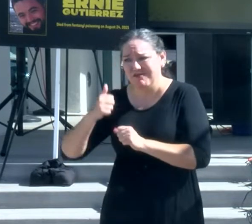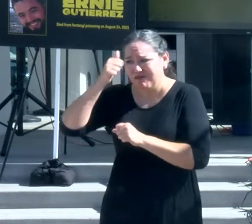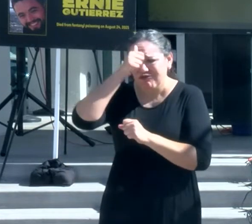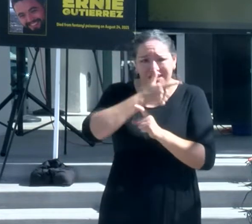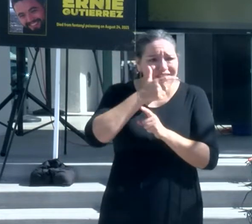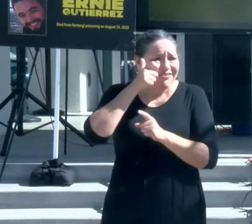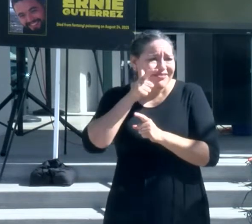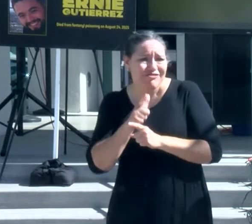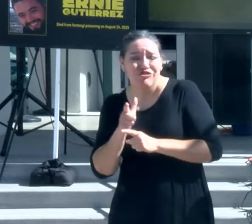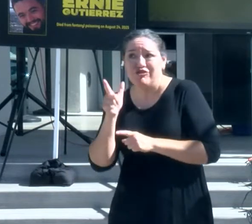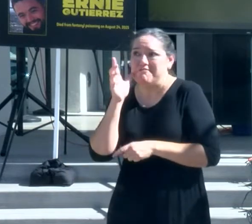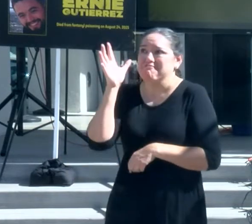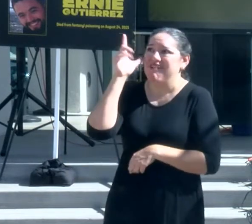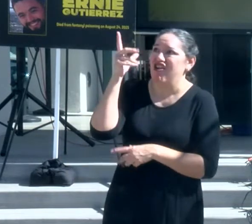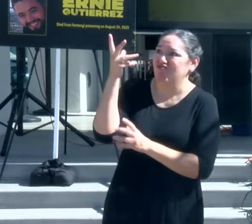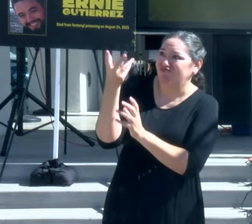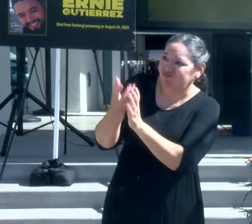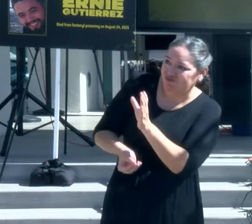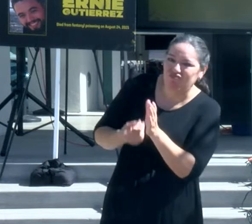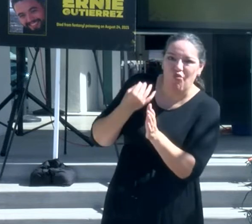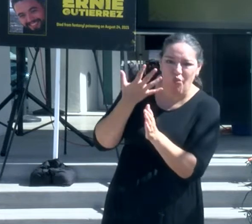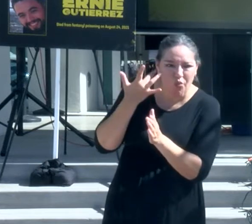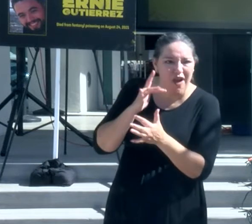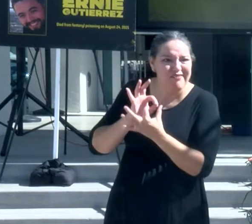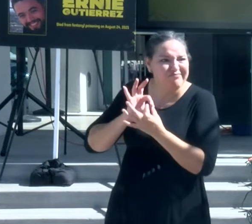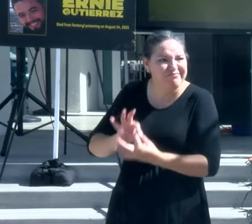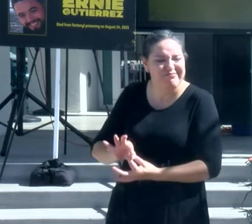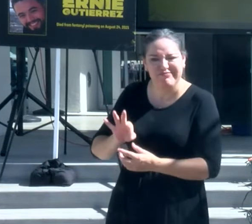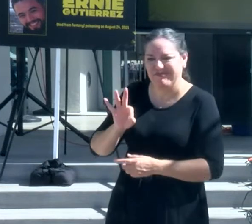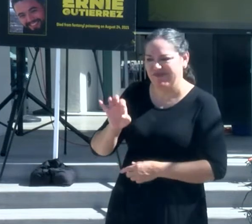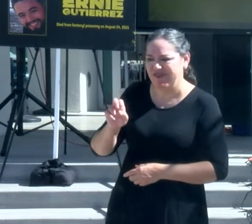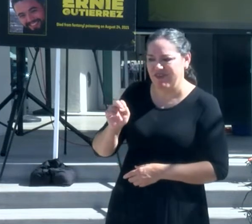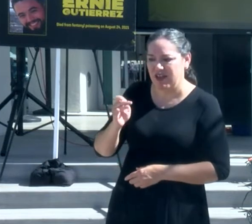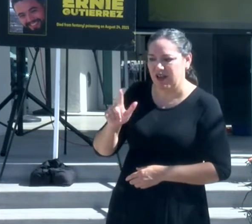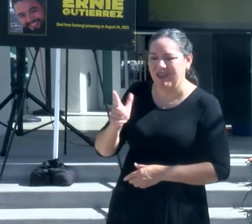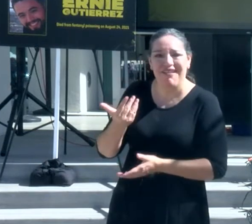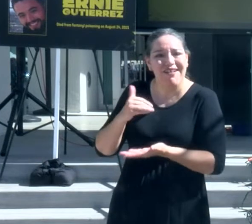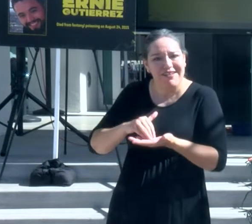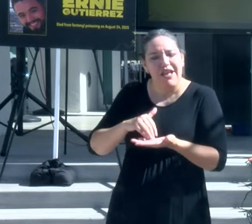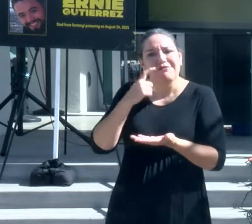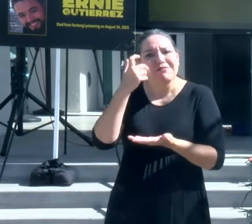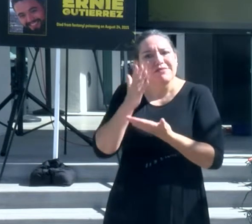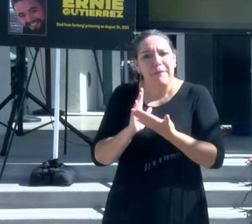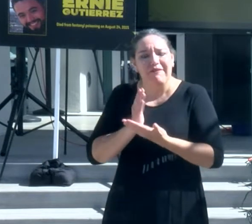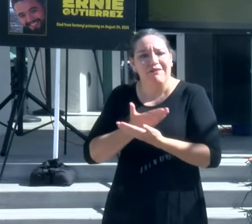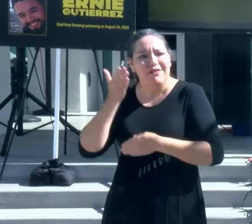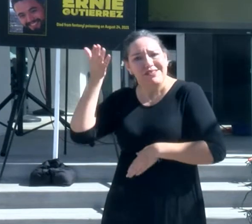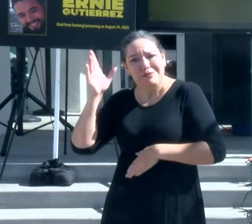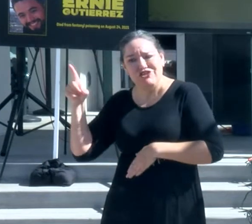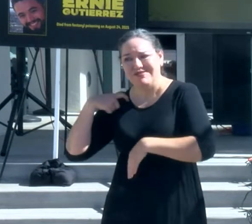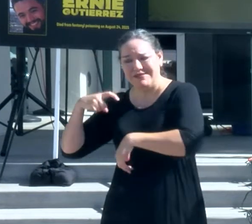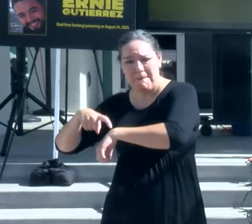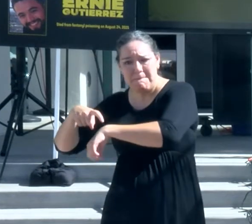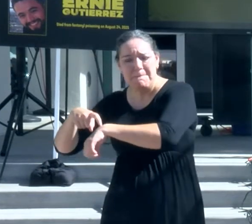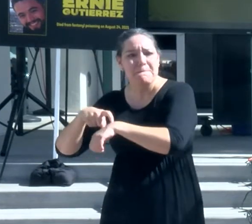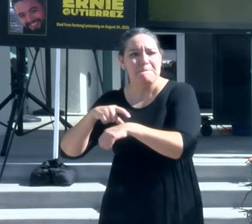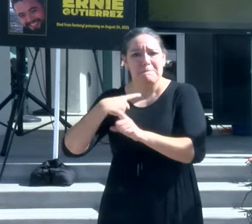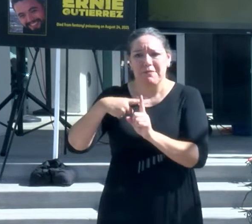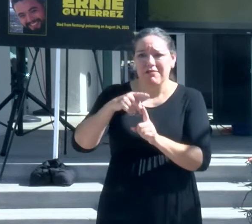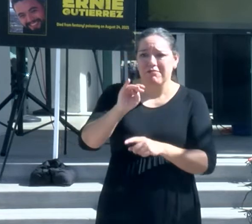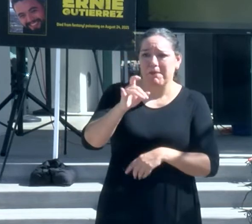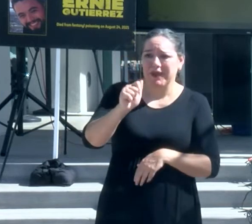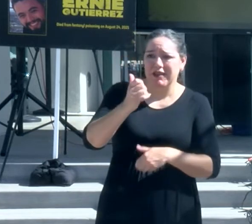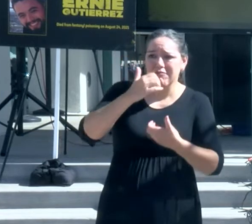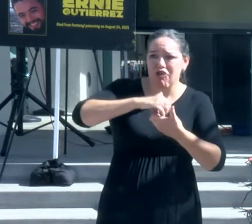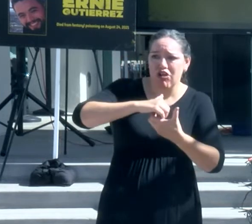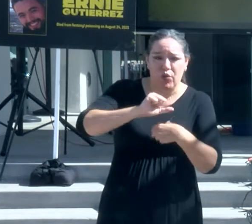a parent to fentanyl. Again, as mentioned earlier, due to time for some of our speakers and also for many of our media partners